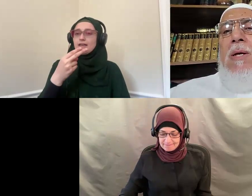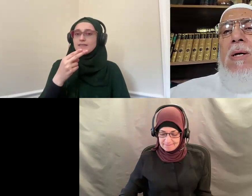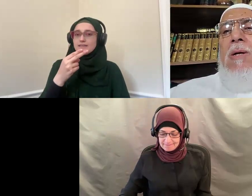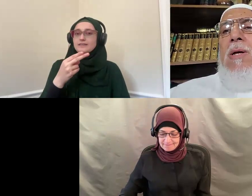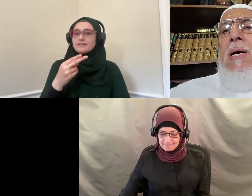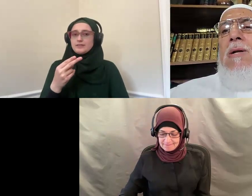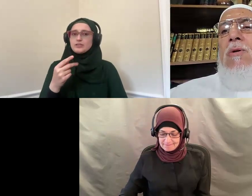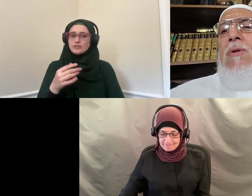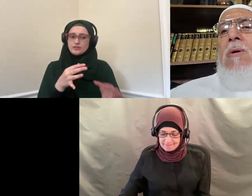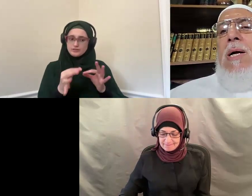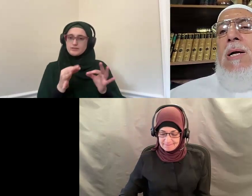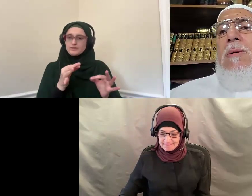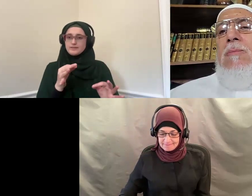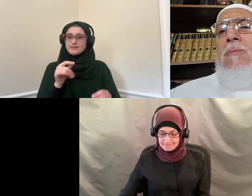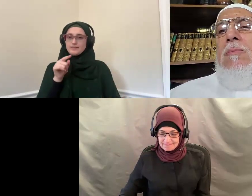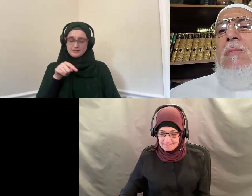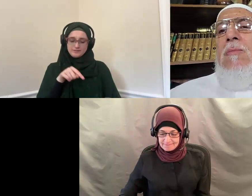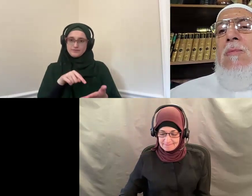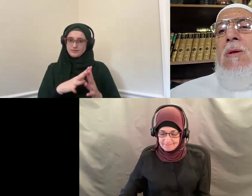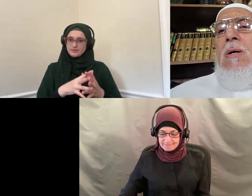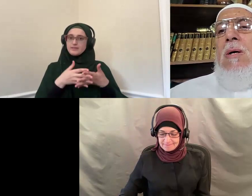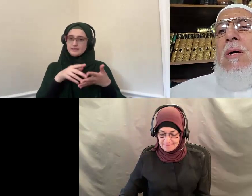here in the ayat of the Quran.